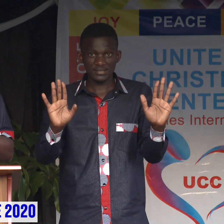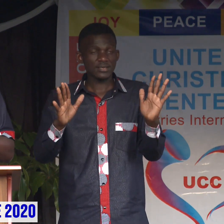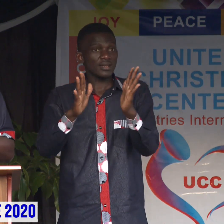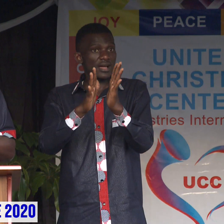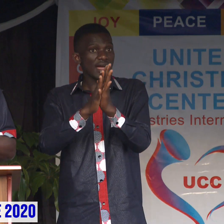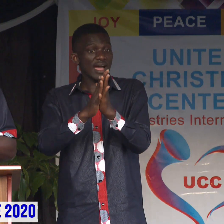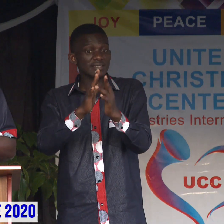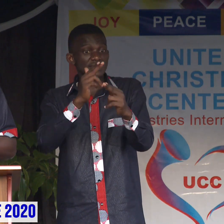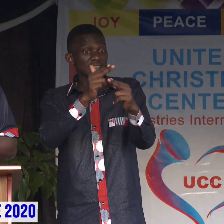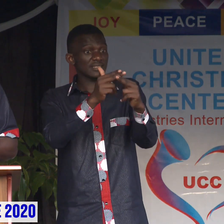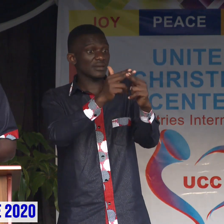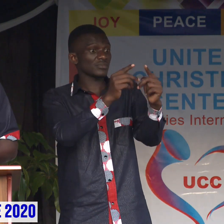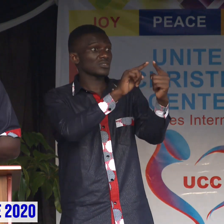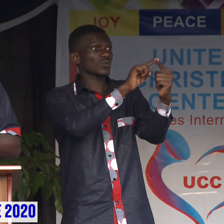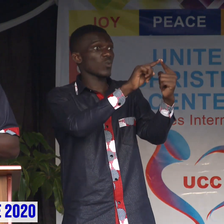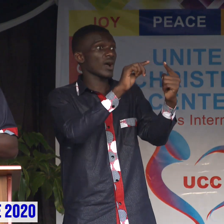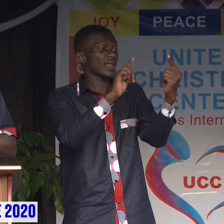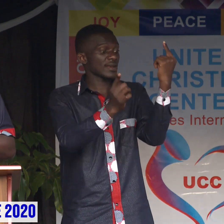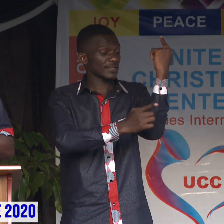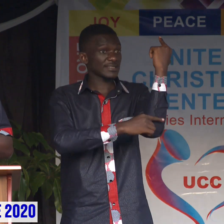And it names number one sexual immorality.